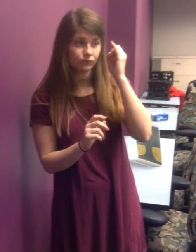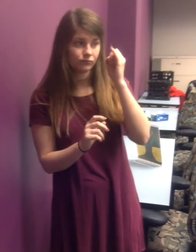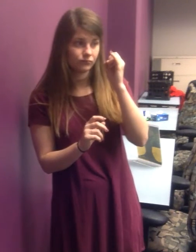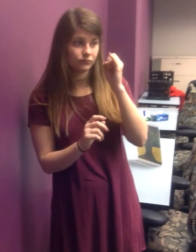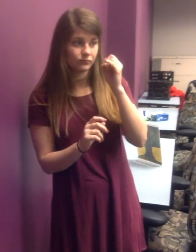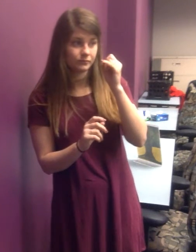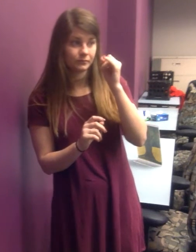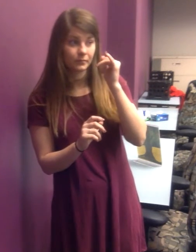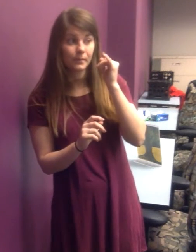us now.